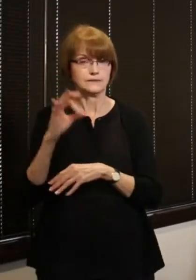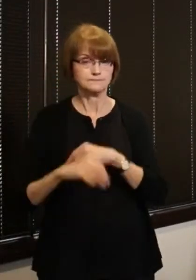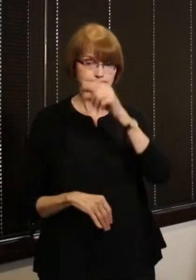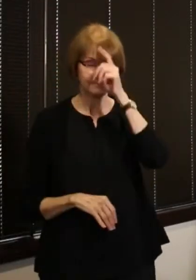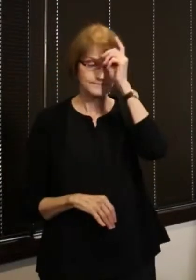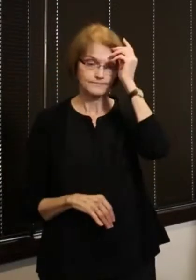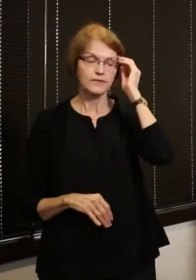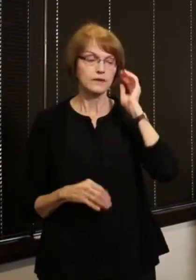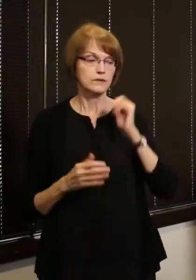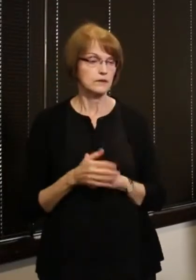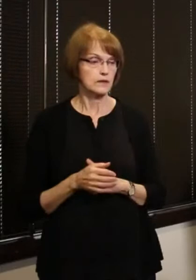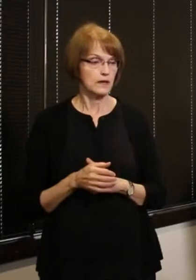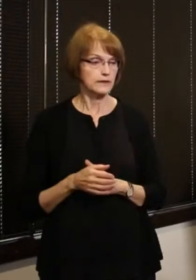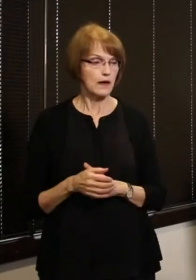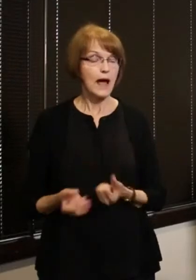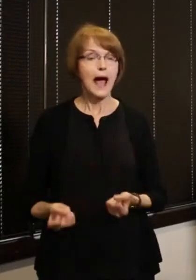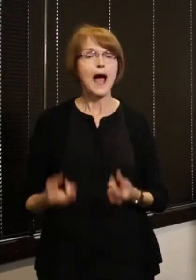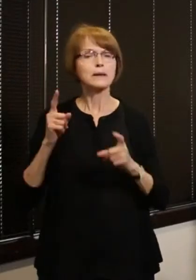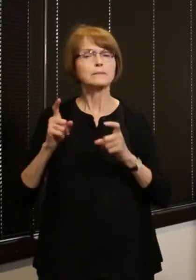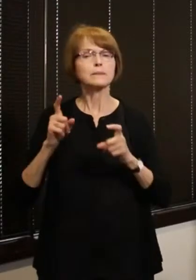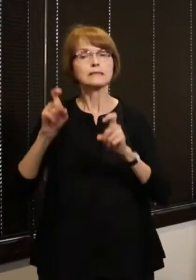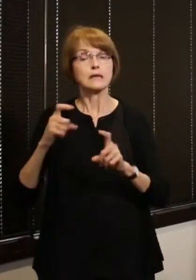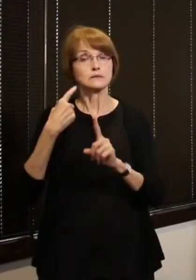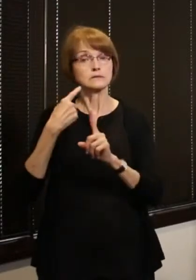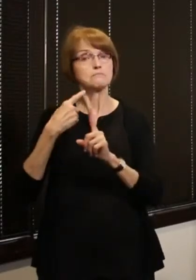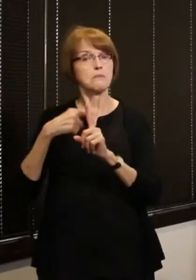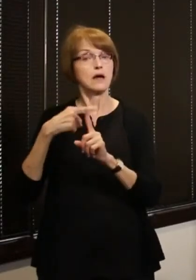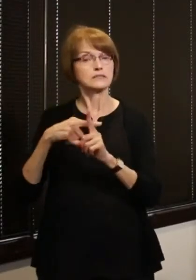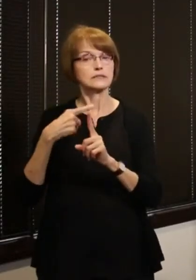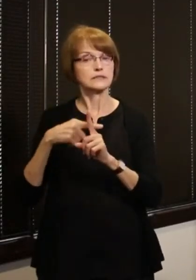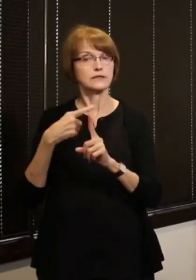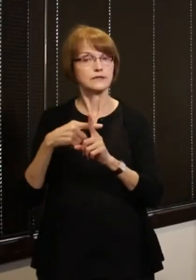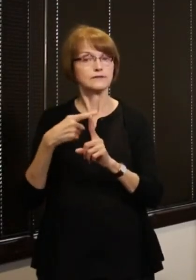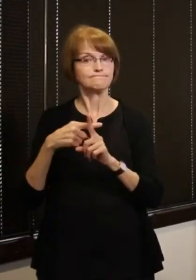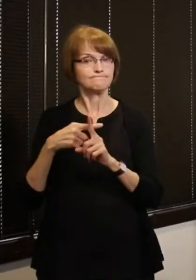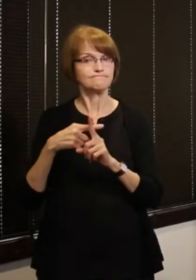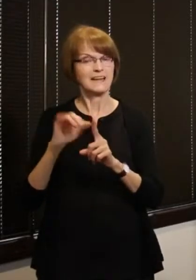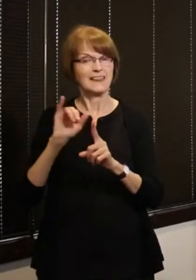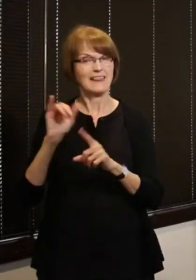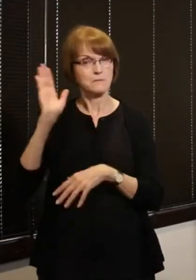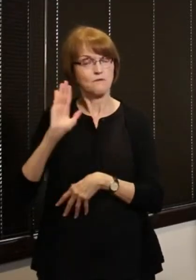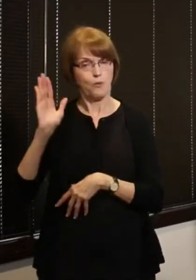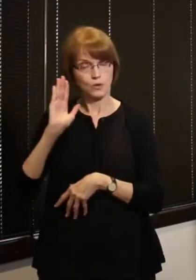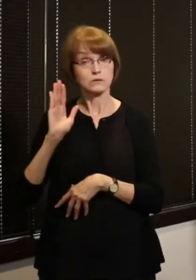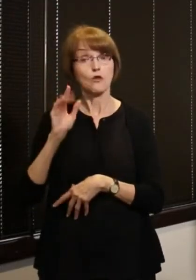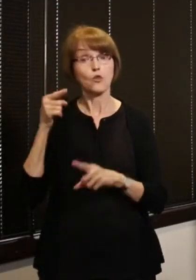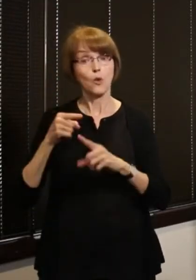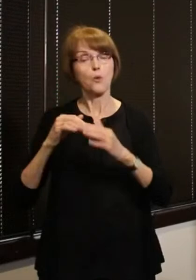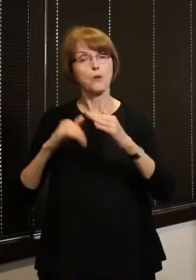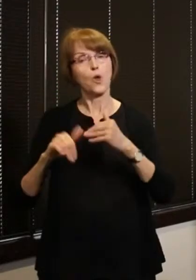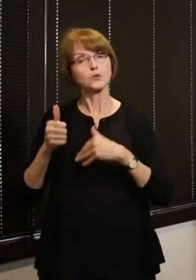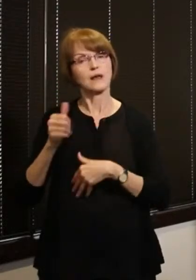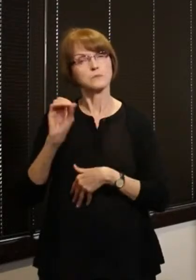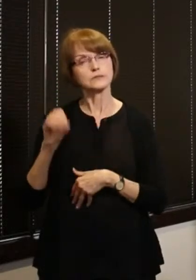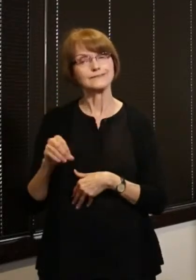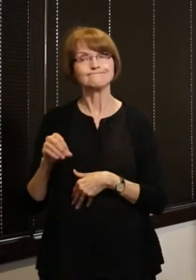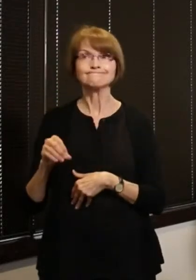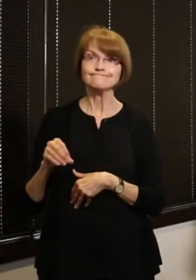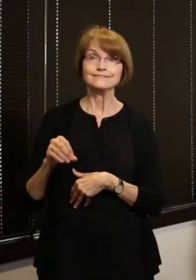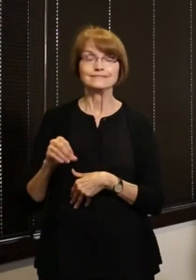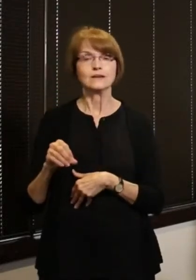Our testing positive rate, so you've heard us talk about that before. We want to be below 10%, and actually we probably want to be